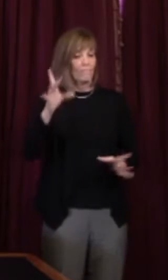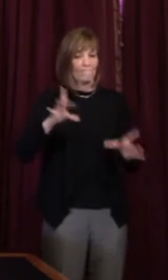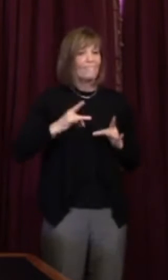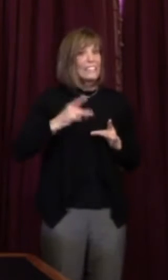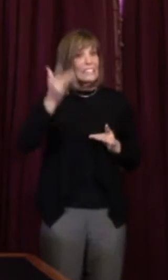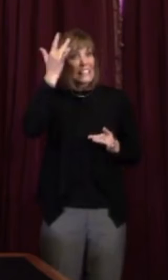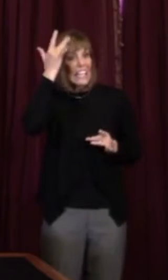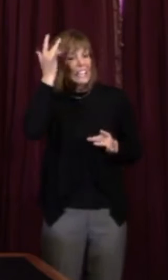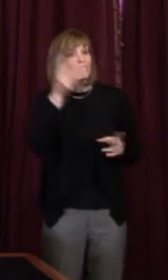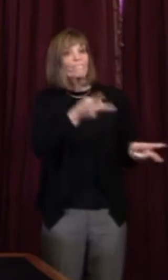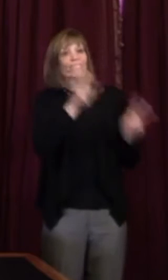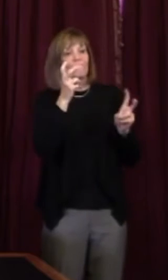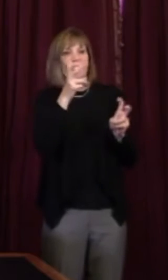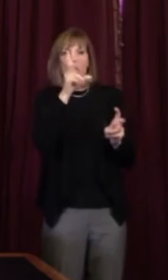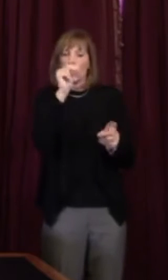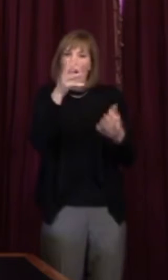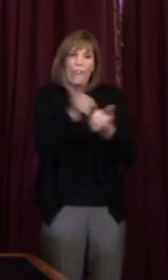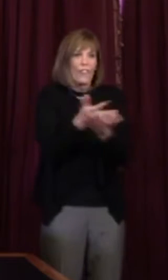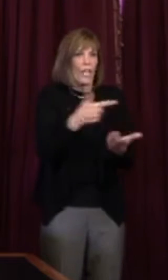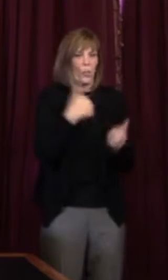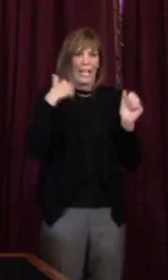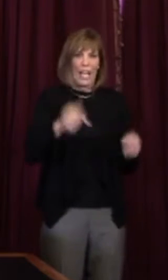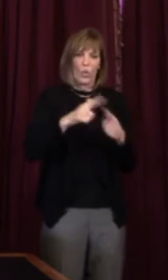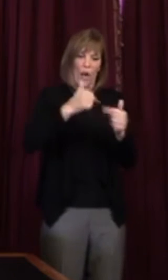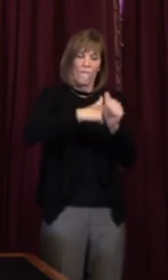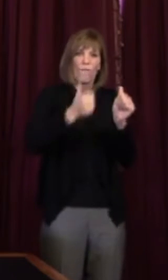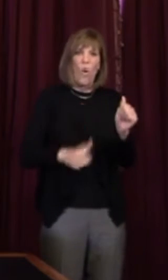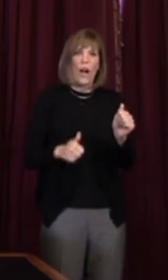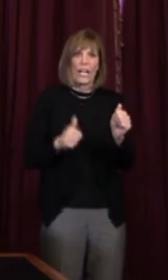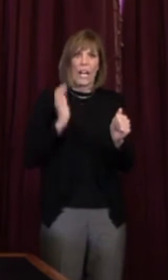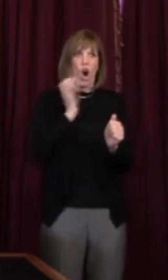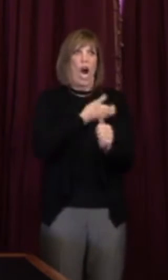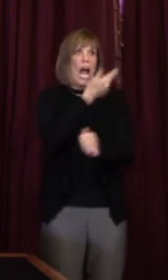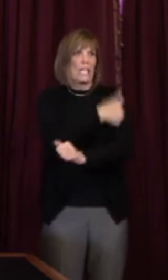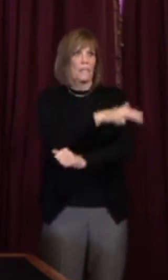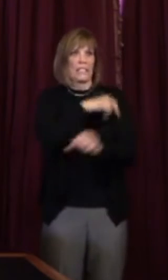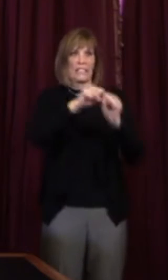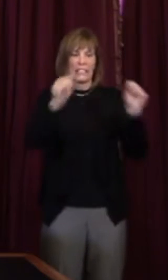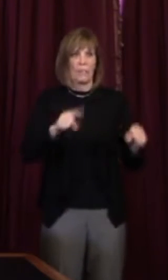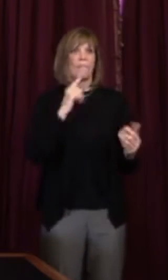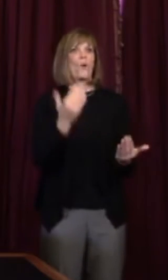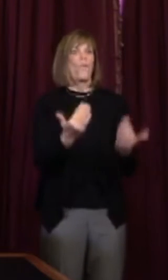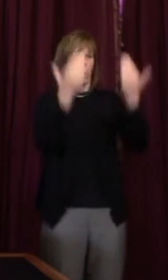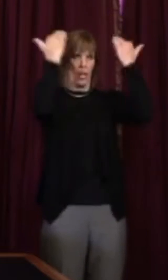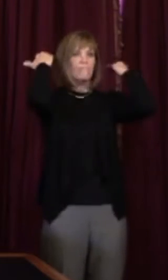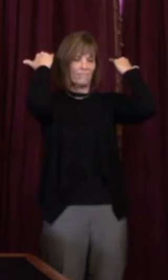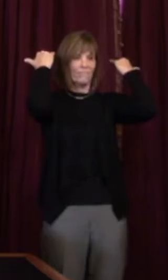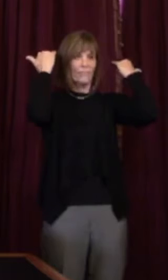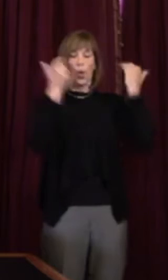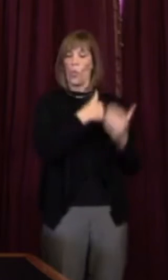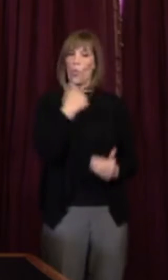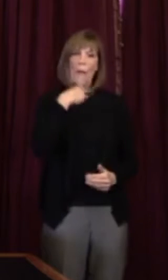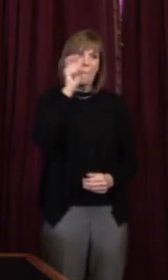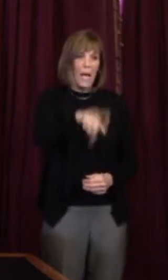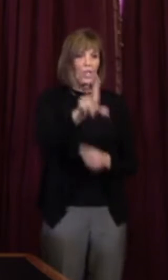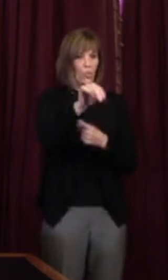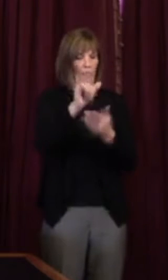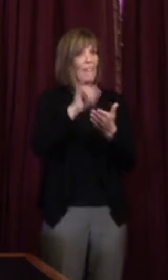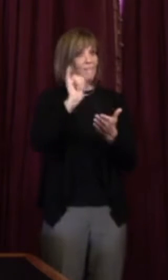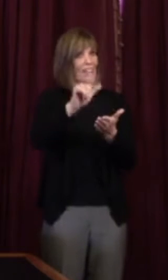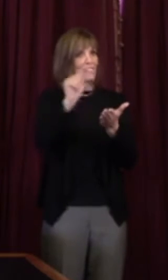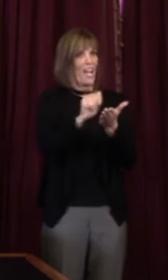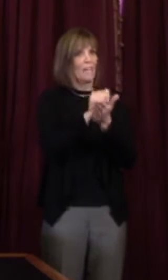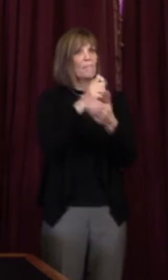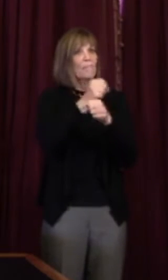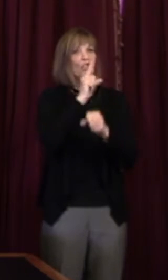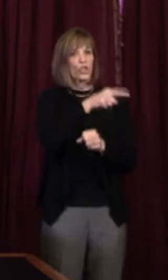and to do everything we could to avoid overwhelming our healthcare systems. Those actions were necessary at the time to ensure we